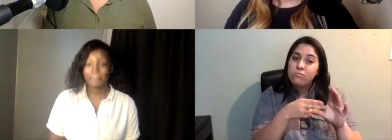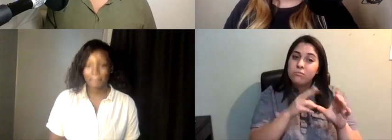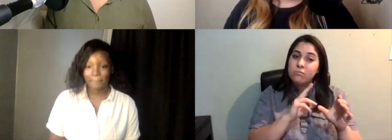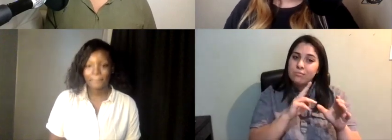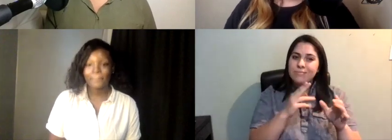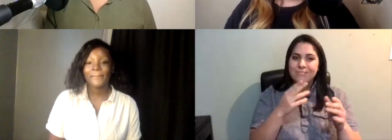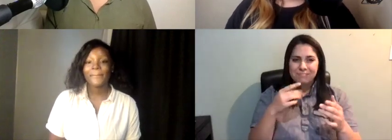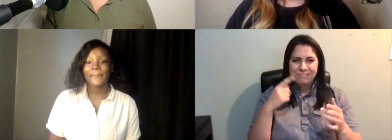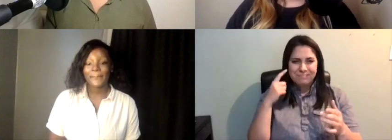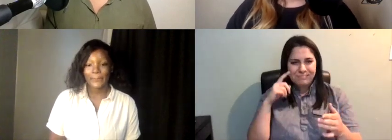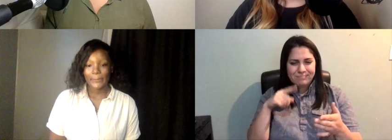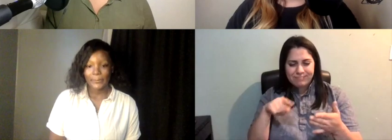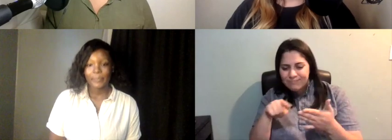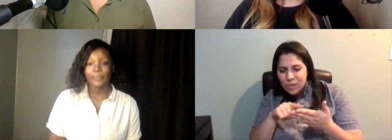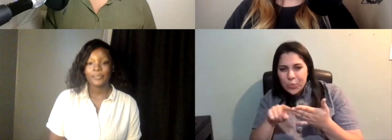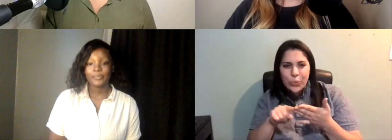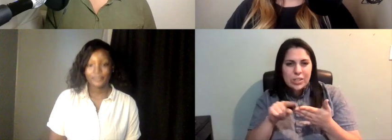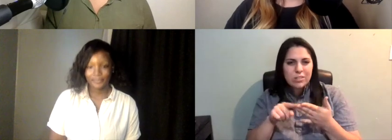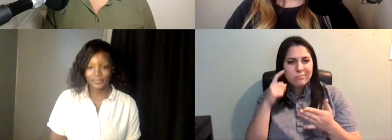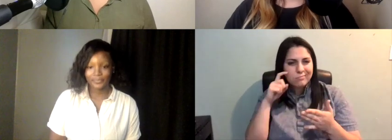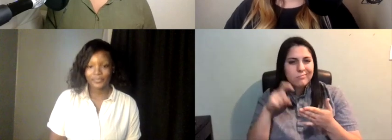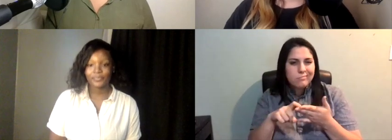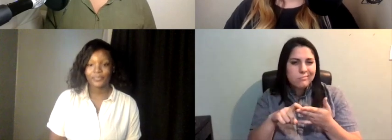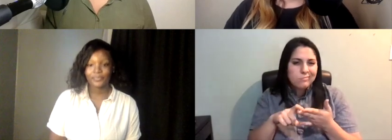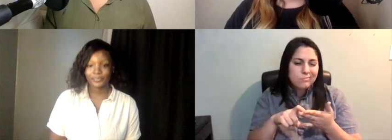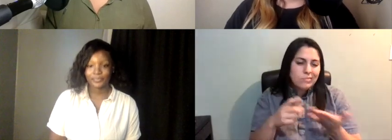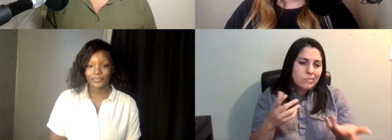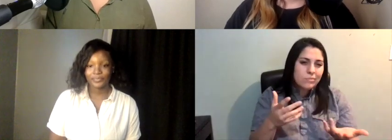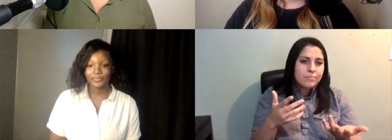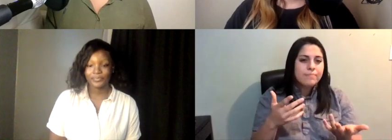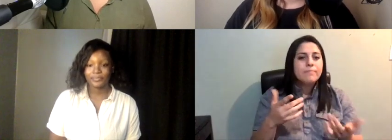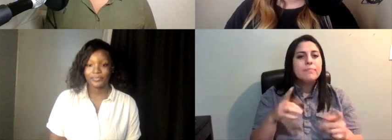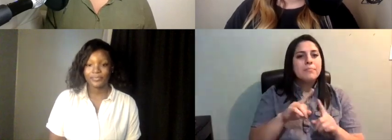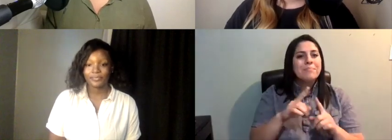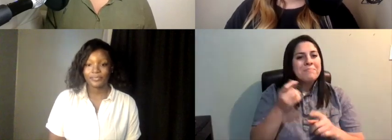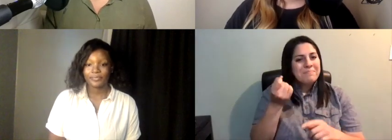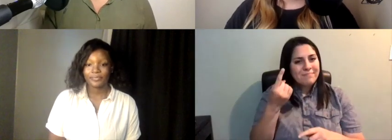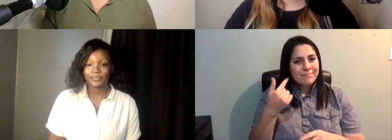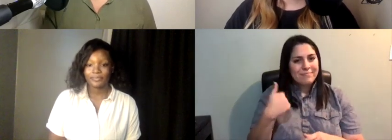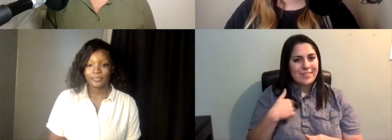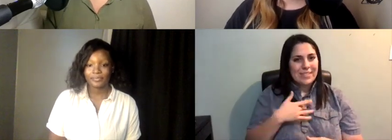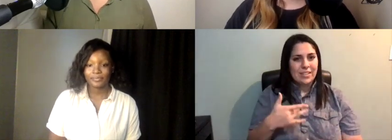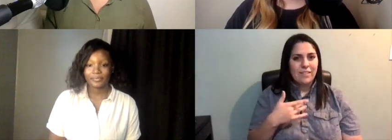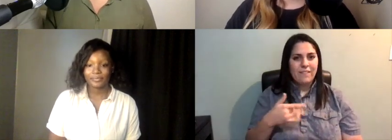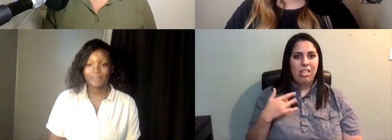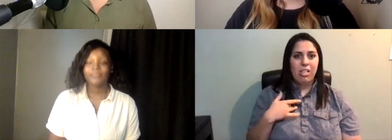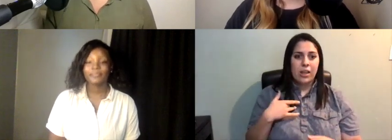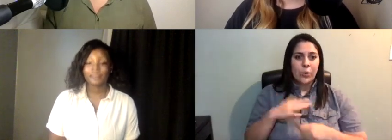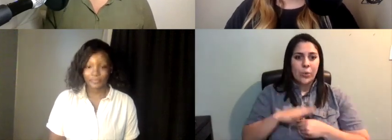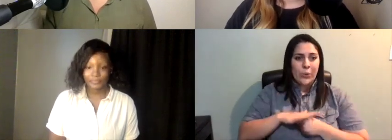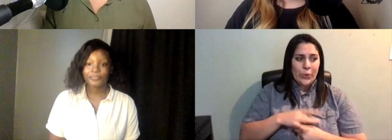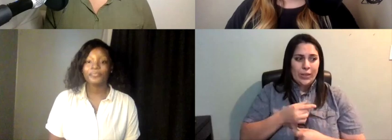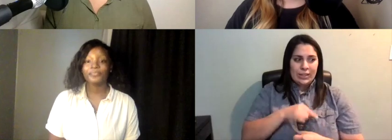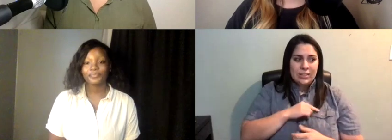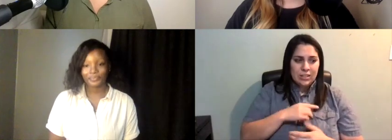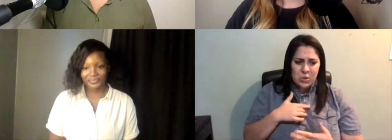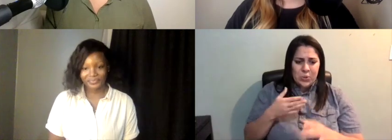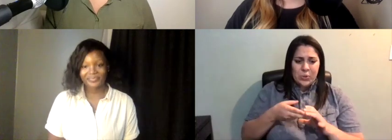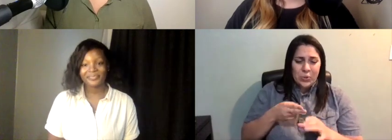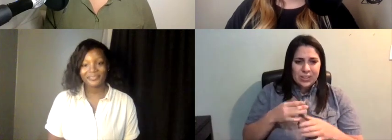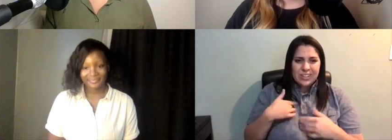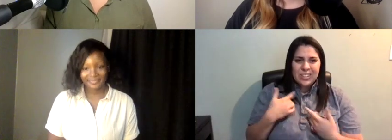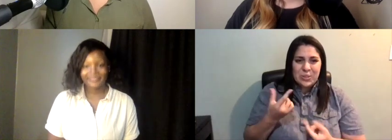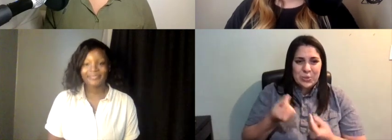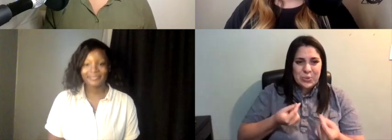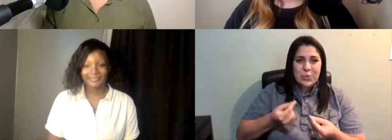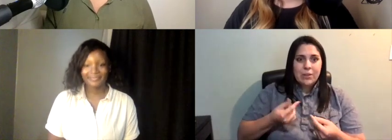research, which, yes, and I think I'm just a guilt-ridden person in general. So anything like quitting a job just feels like the